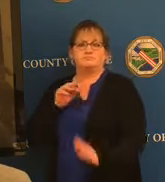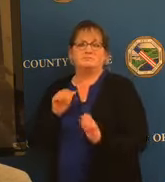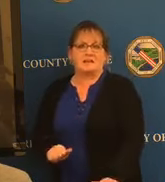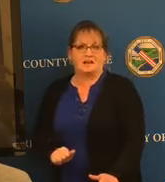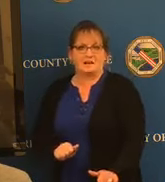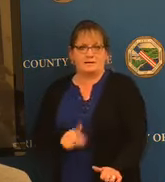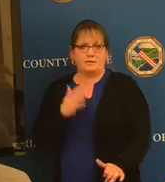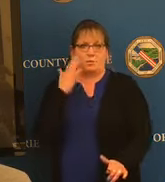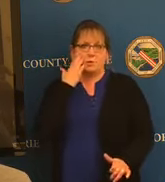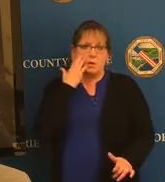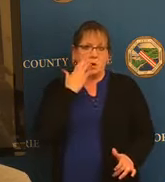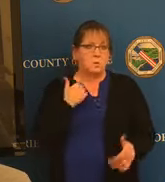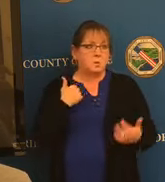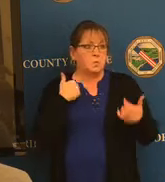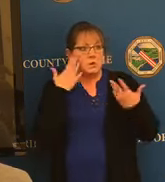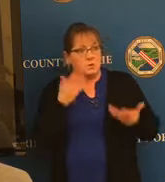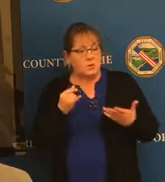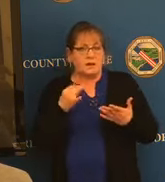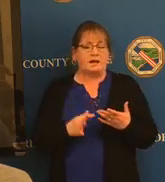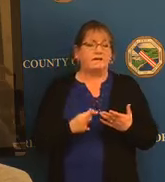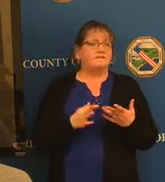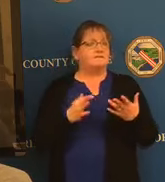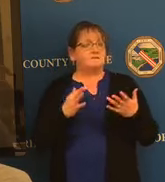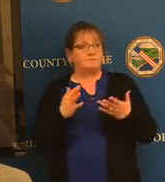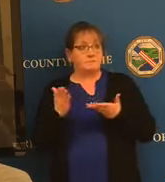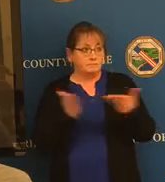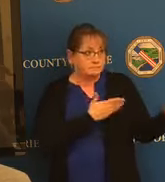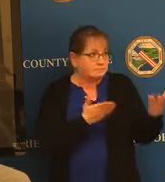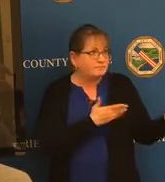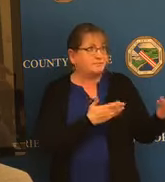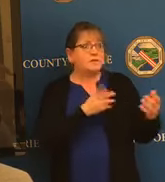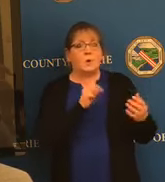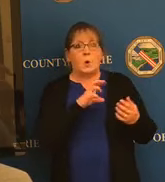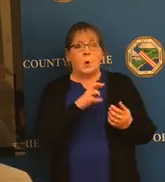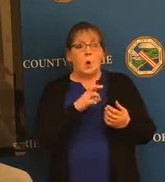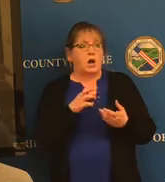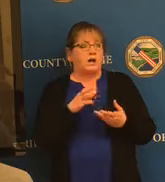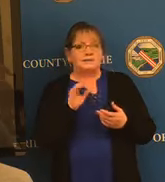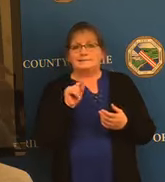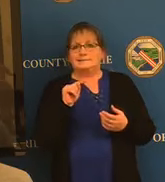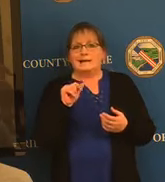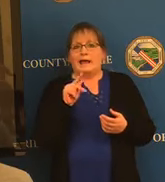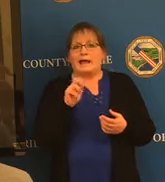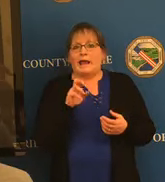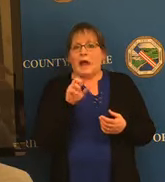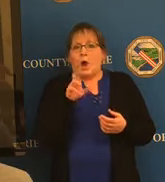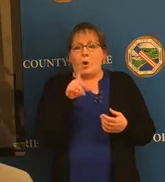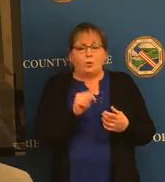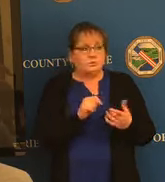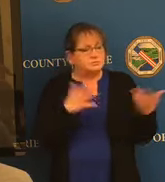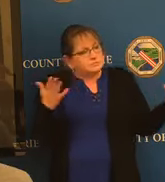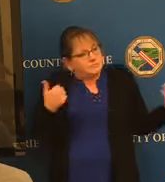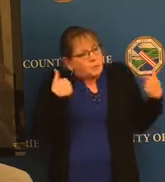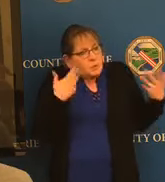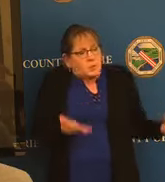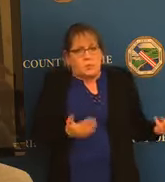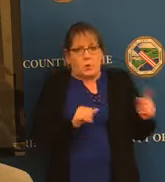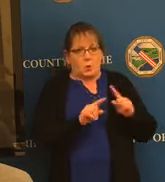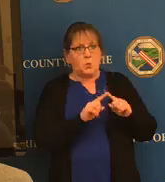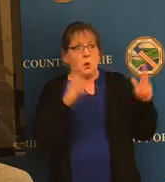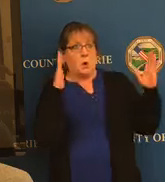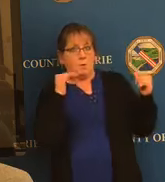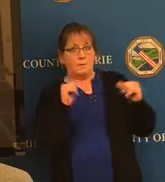regards to whether that's safe for takeout and delivery. We're trying to ensure that all our local establishments follow the rules that are out there with regards to